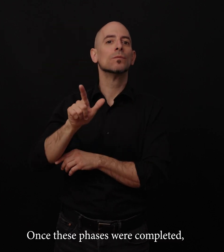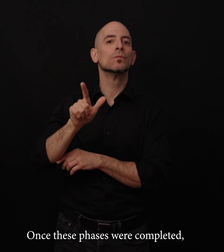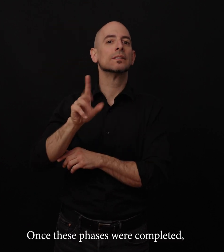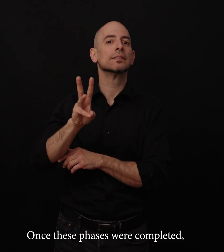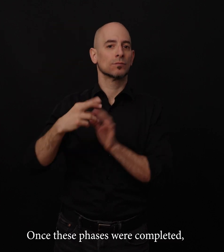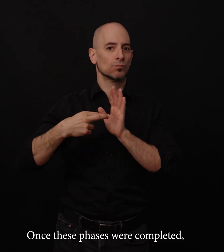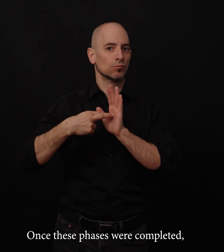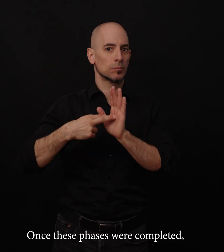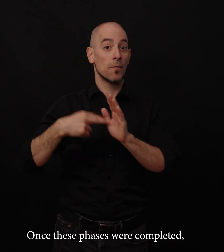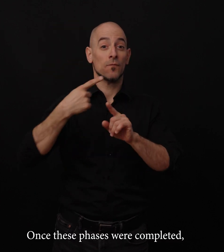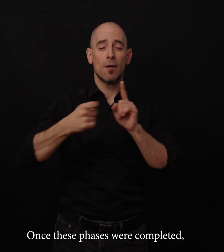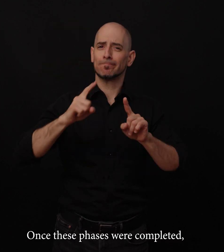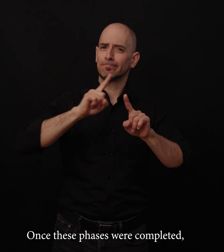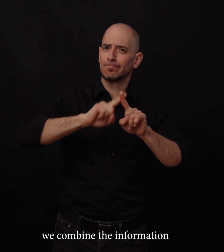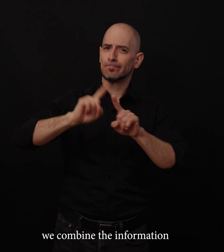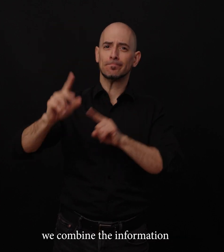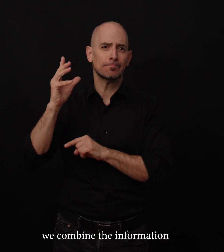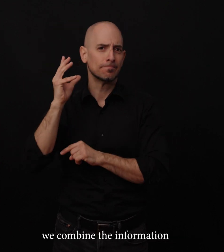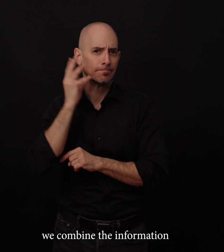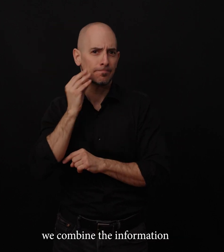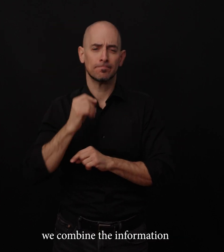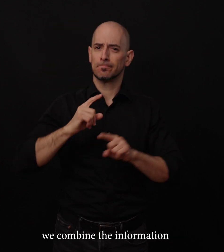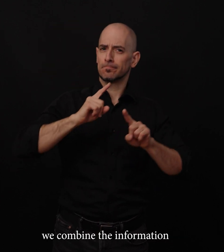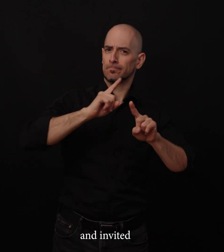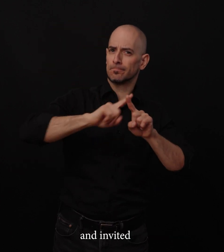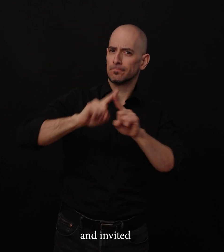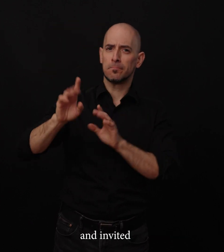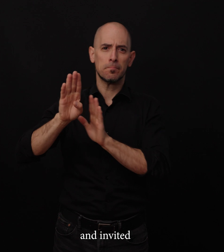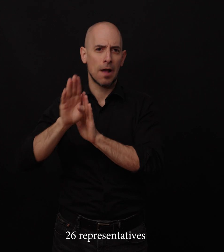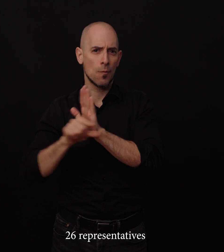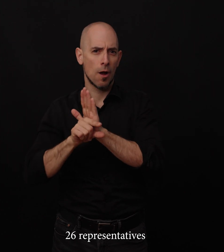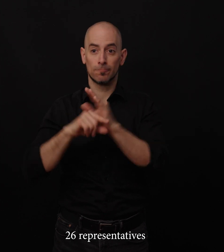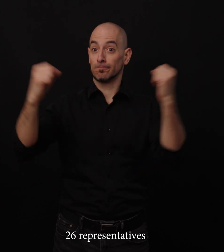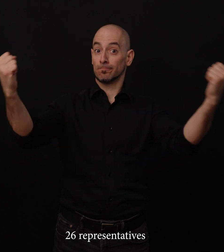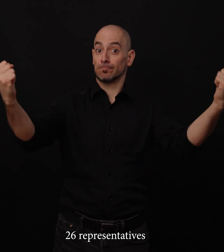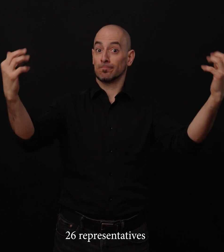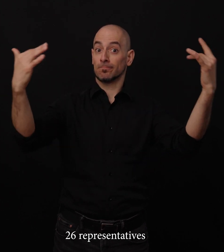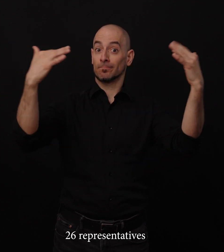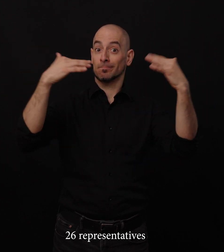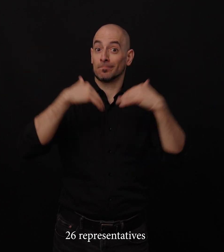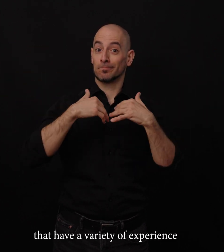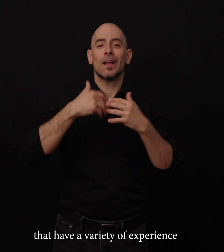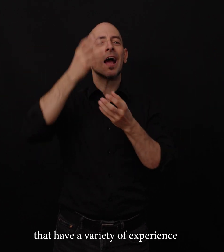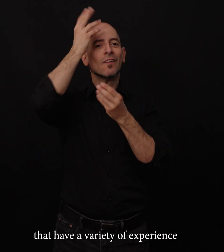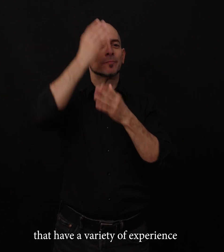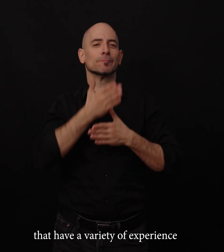Once these phases were completed, we combined the information and invited 26 representatives that have a variety